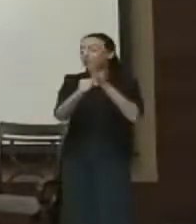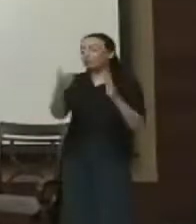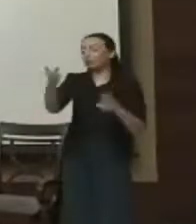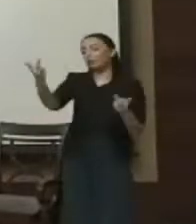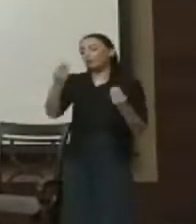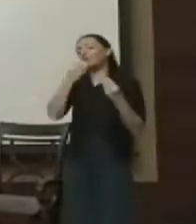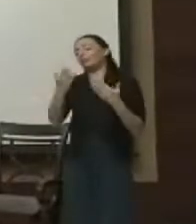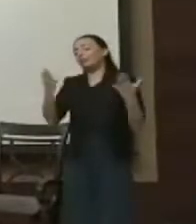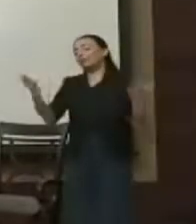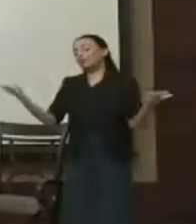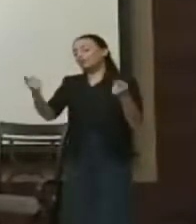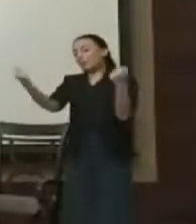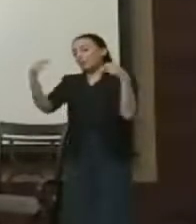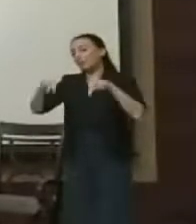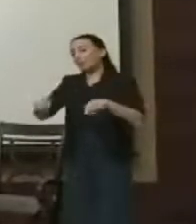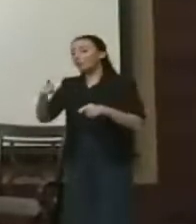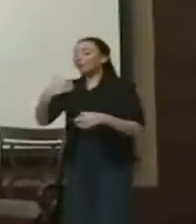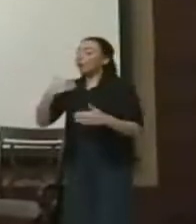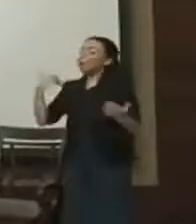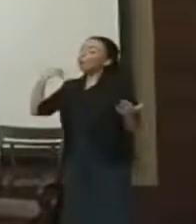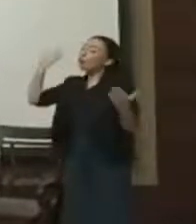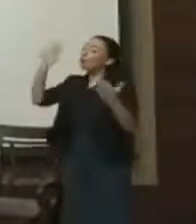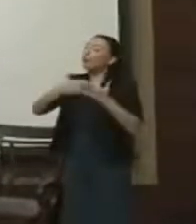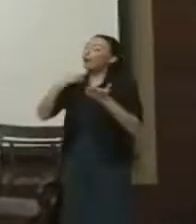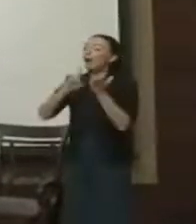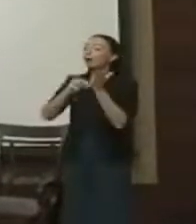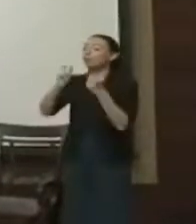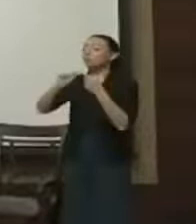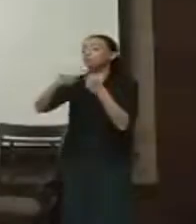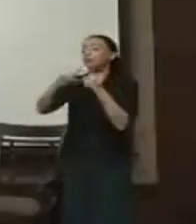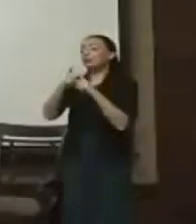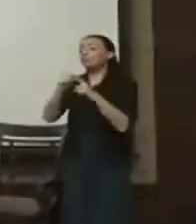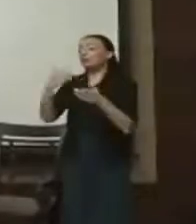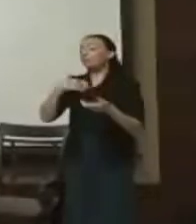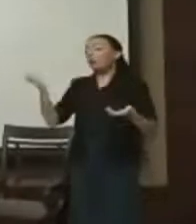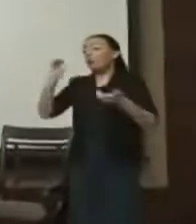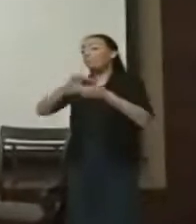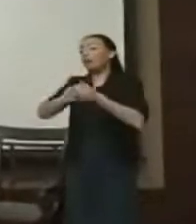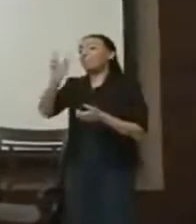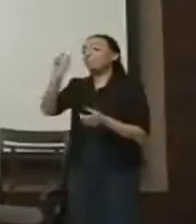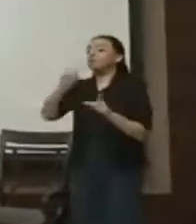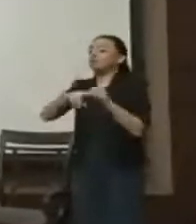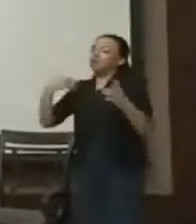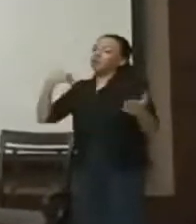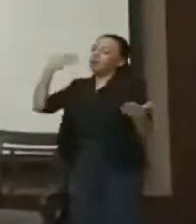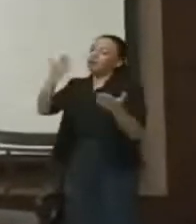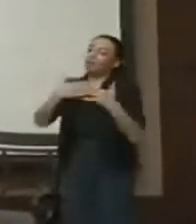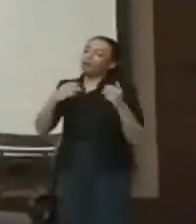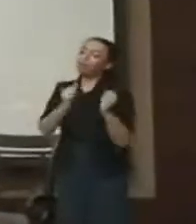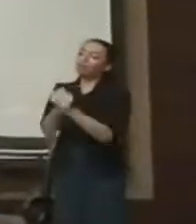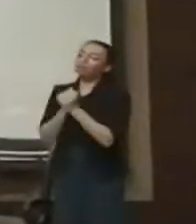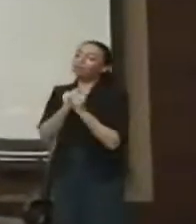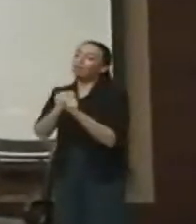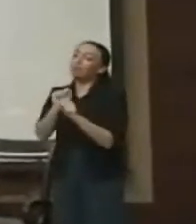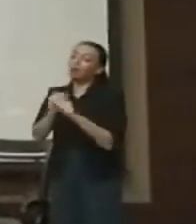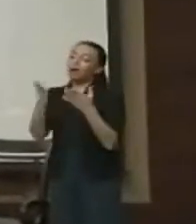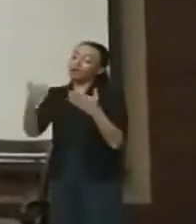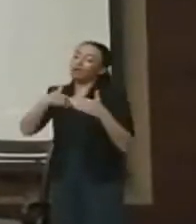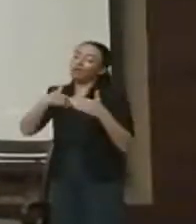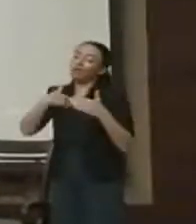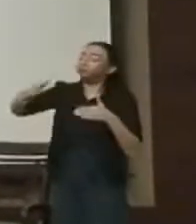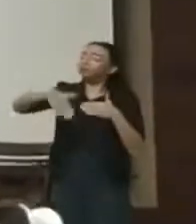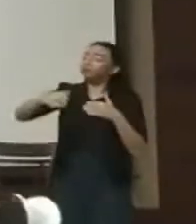much for being here. They have been a constant partner of NCPDP for over the last 2 decades, and we continue to